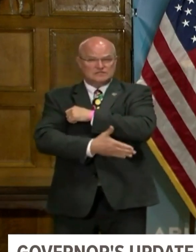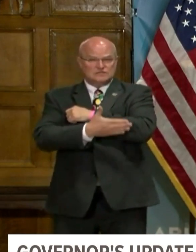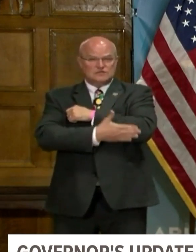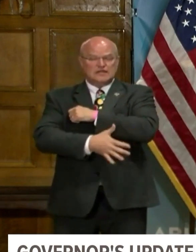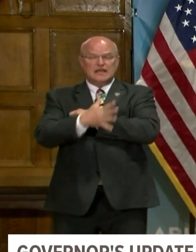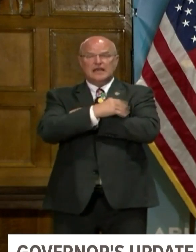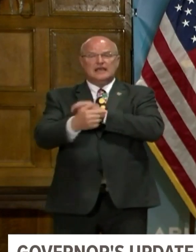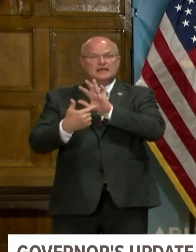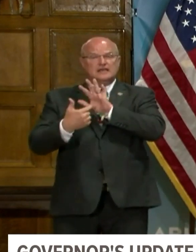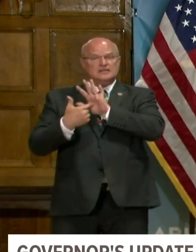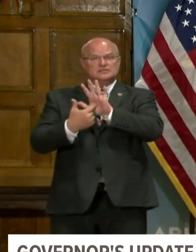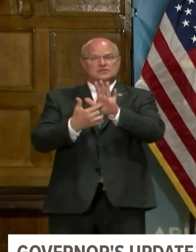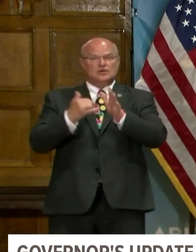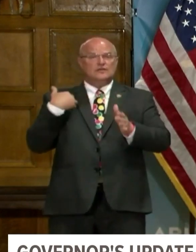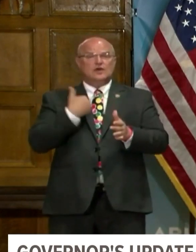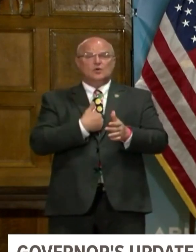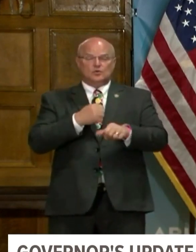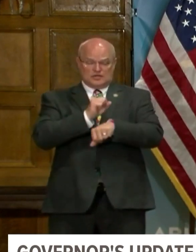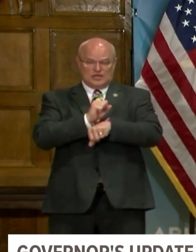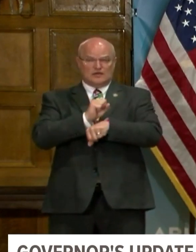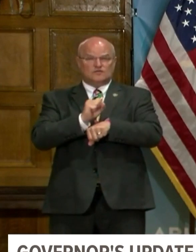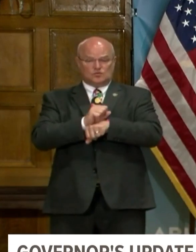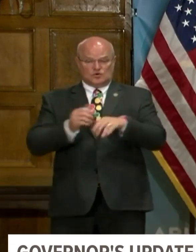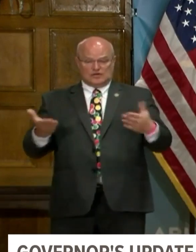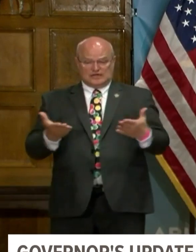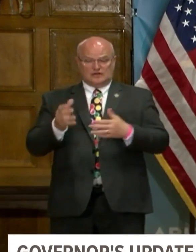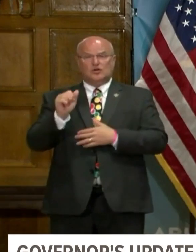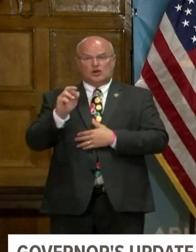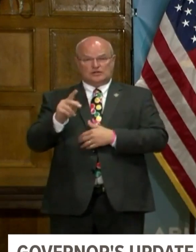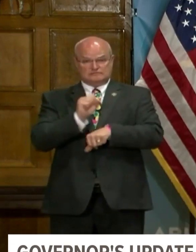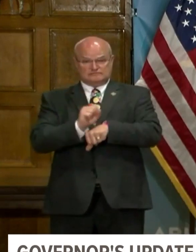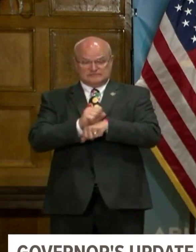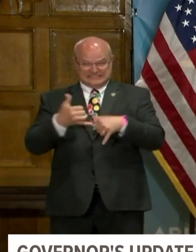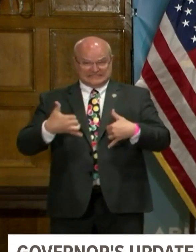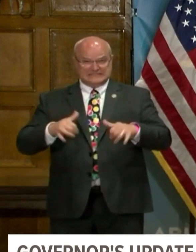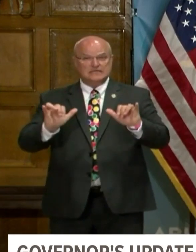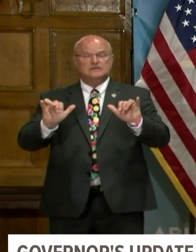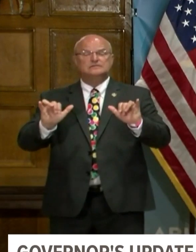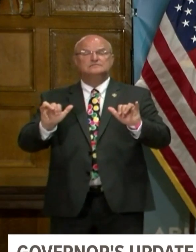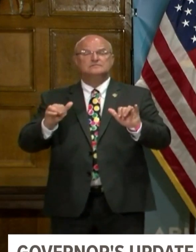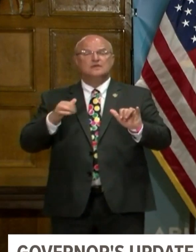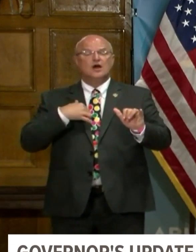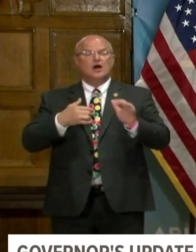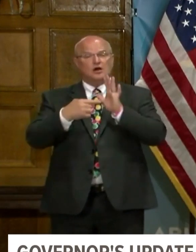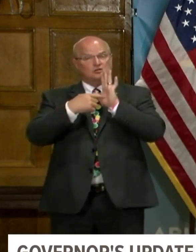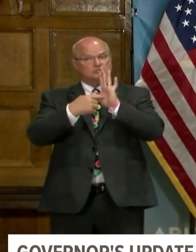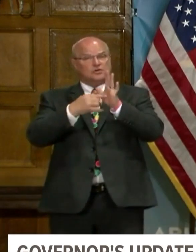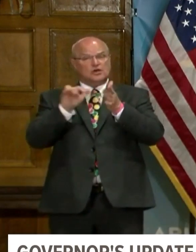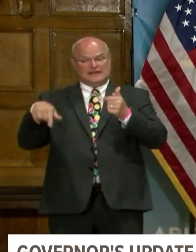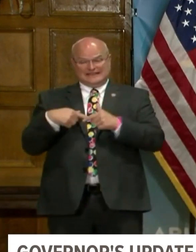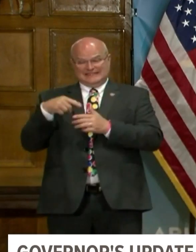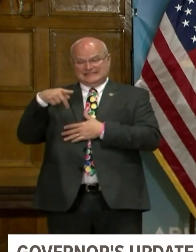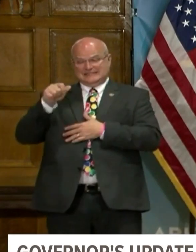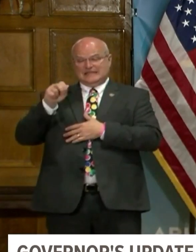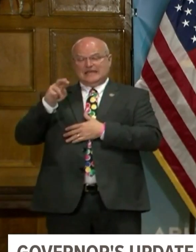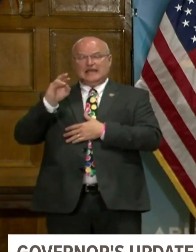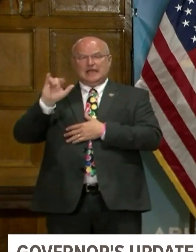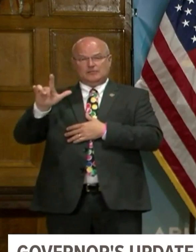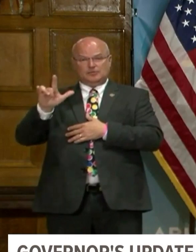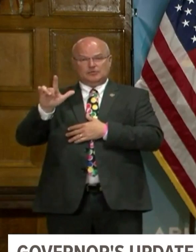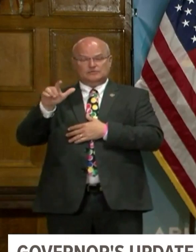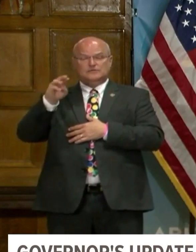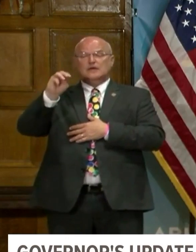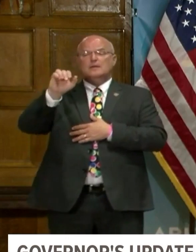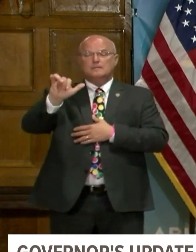it shows that we have work to do here in Arkansas. I also would point out that this is April, and in